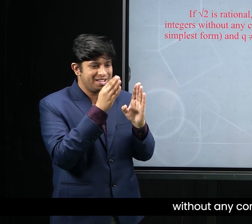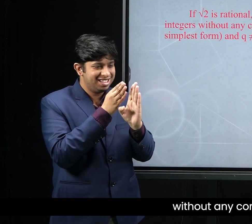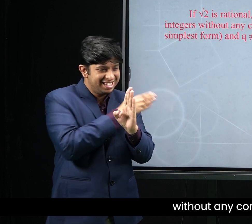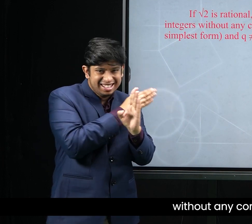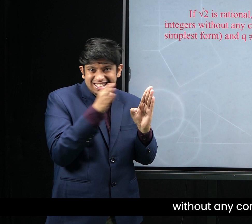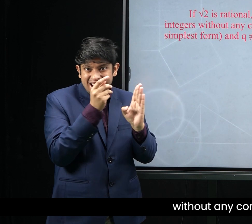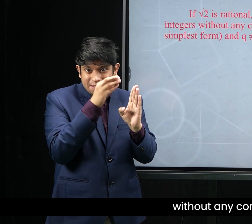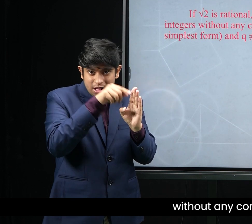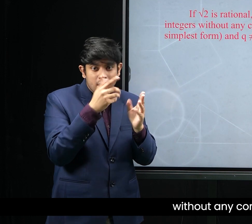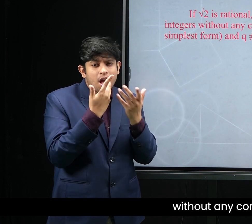common factors,